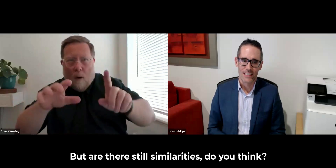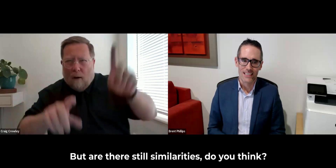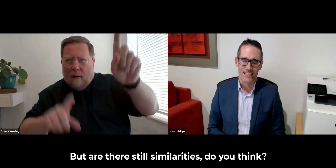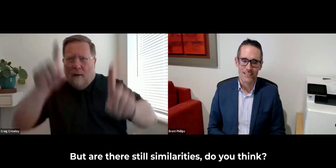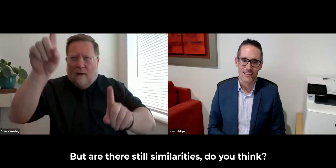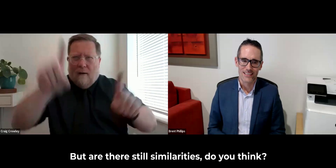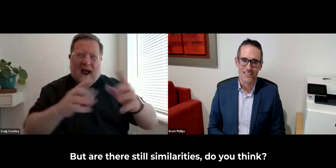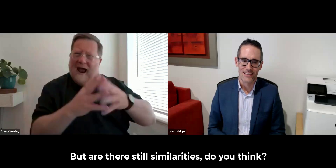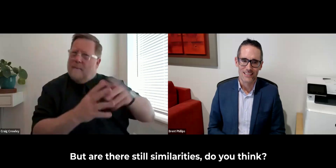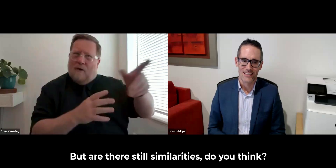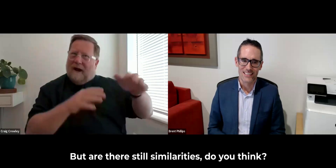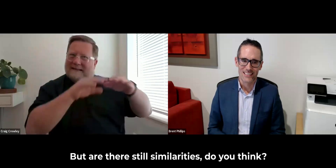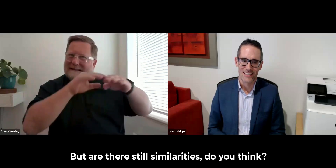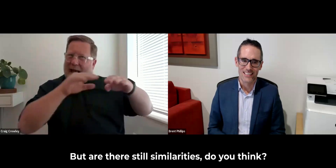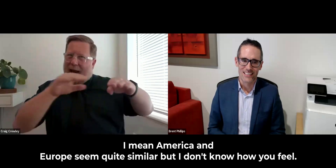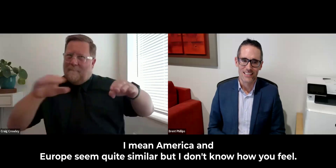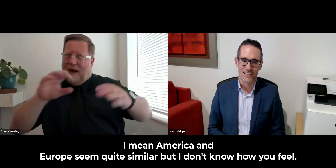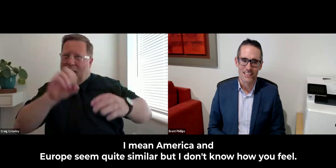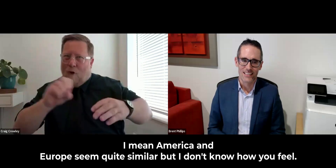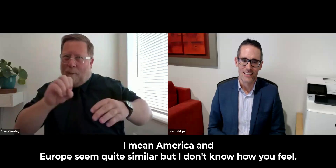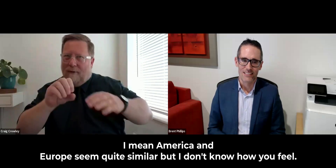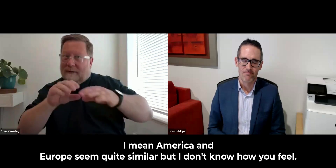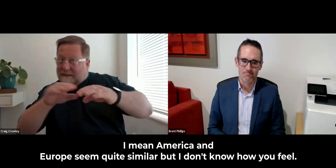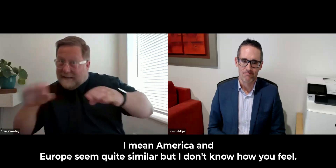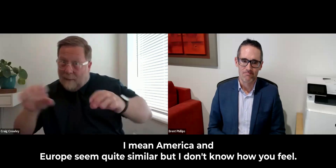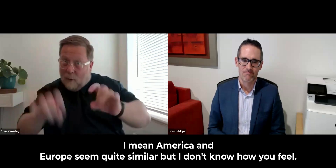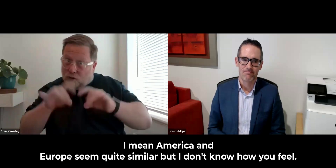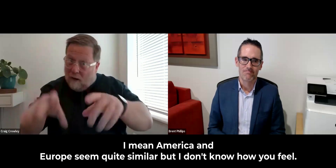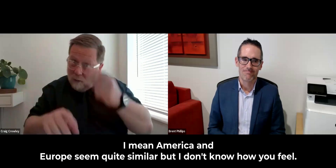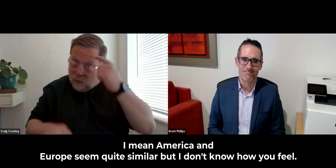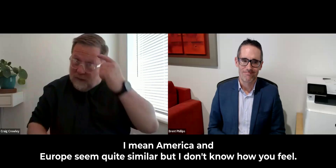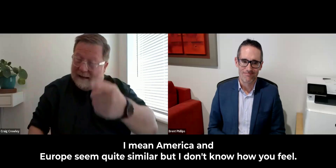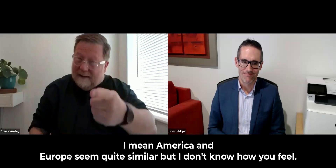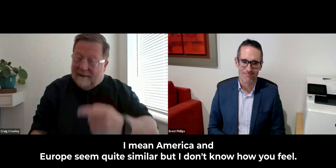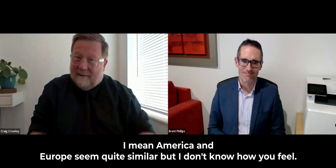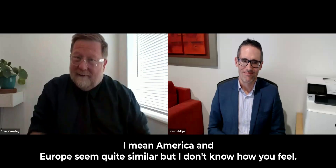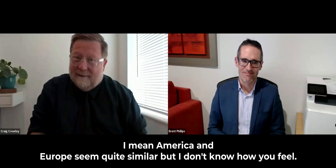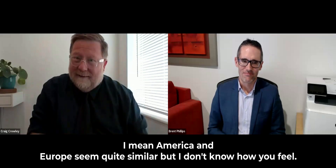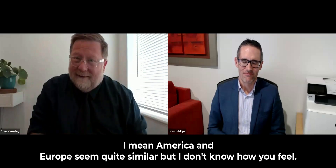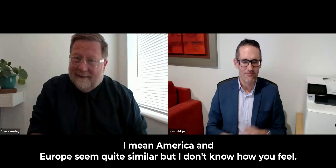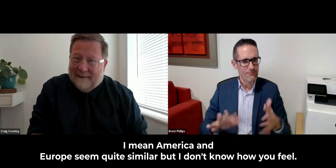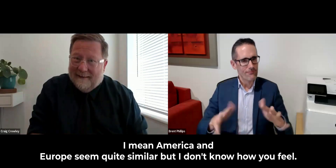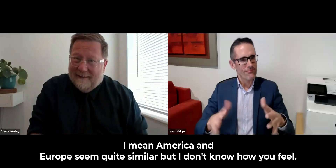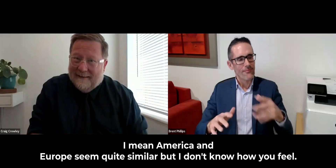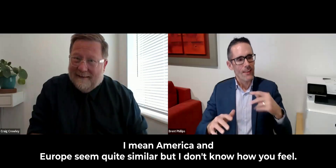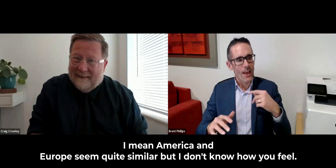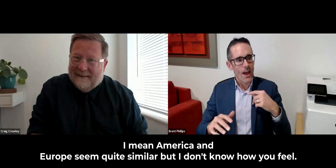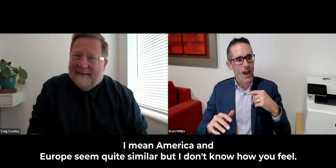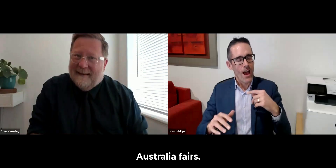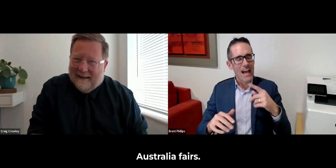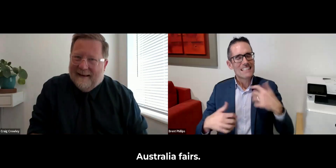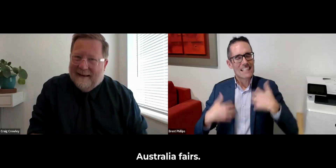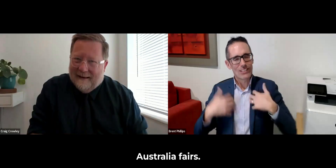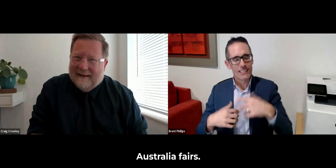still similarities? Do you think? I mean, America and Europe seem quite similar, but I don't know how you feel Australia